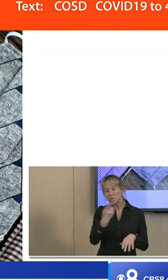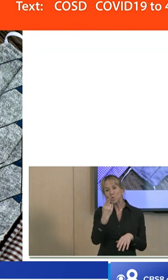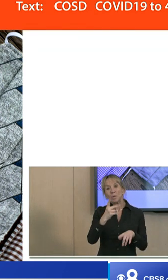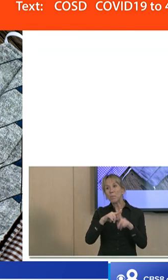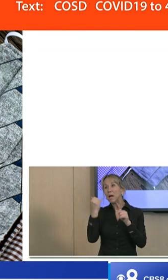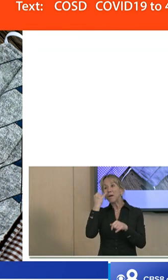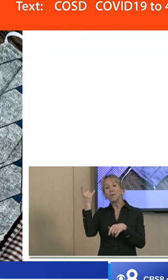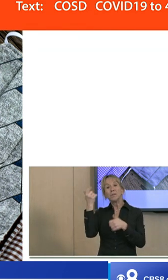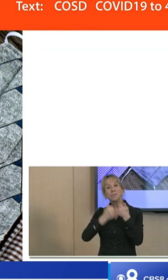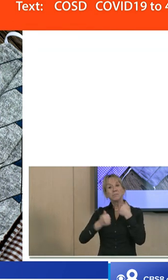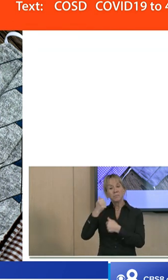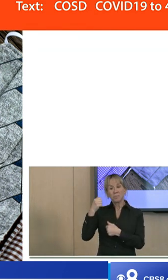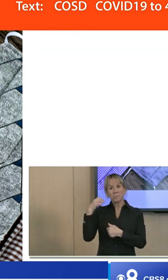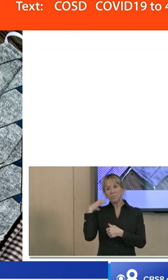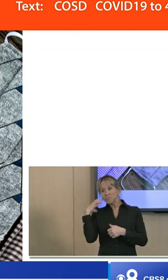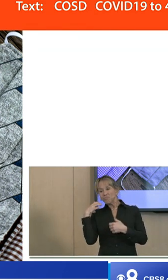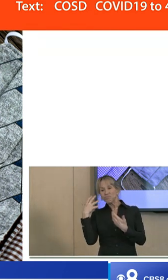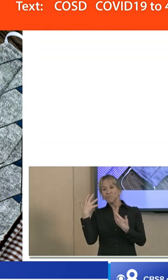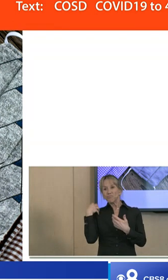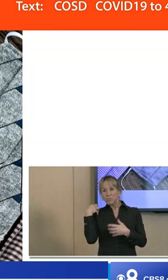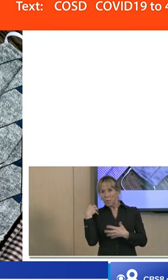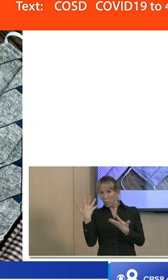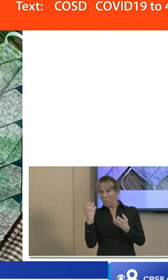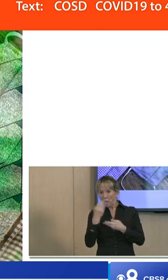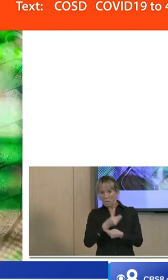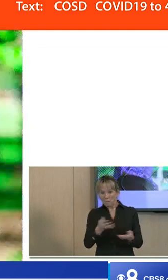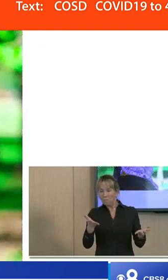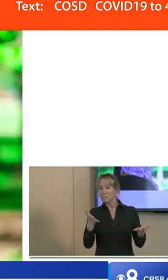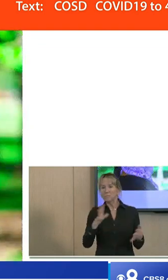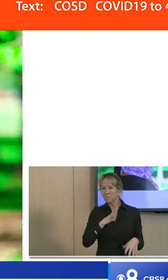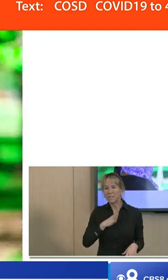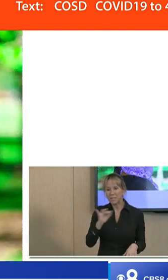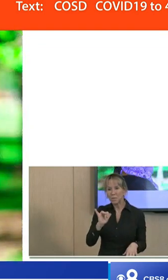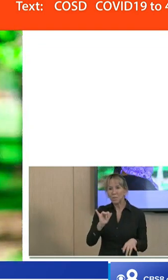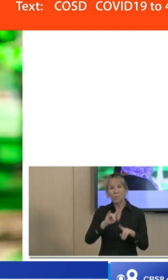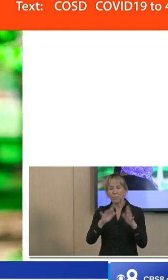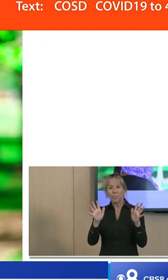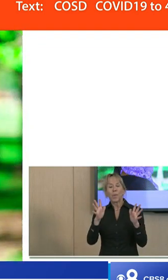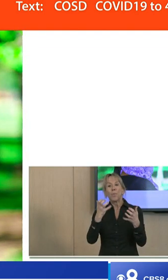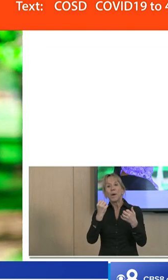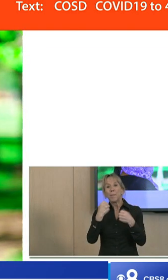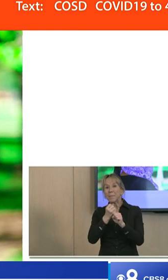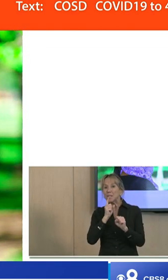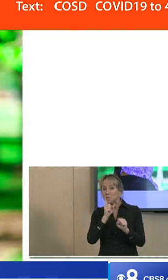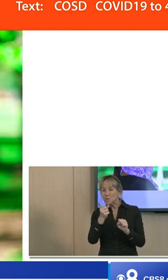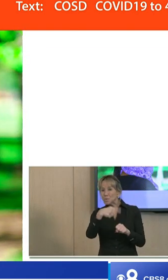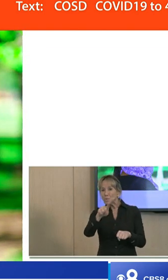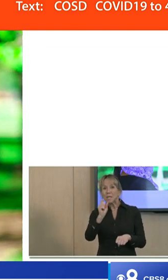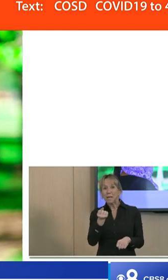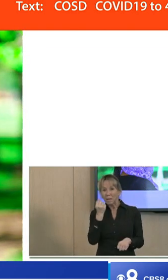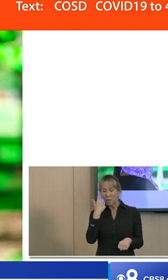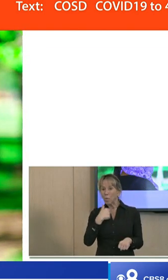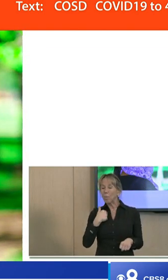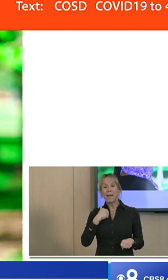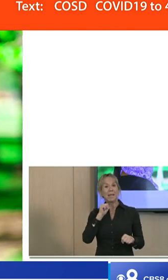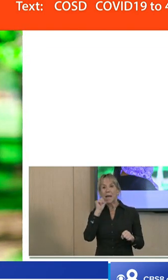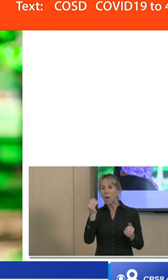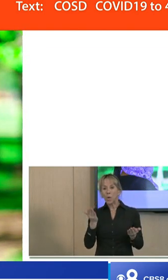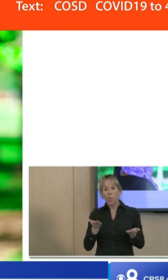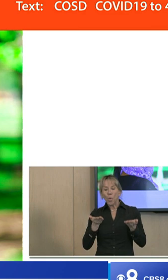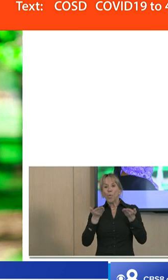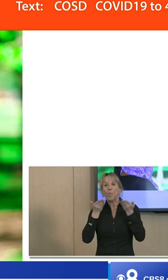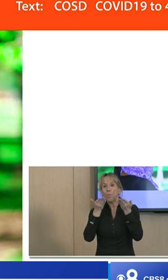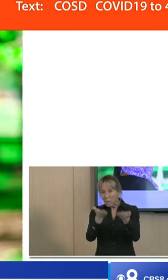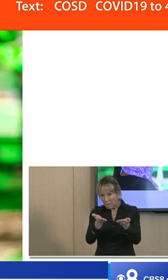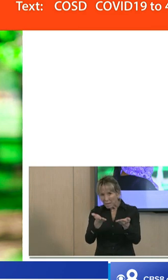But we want to ensure that everyone understands we are not recommending that for these categories that they